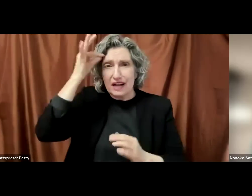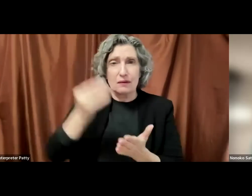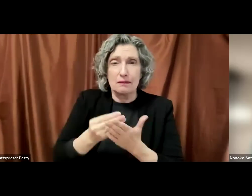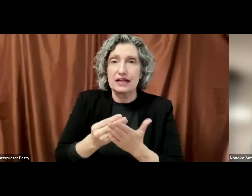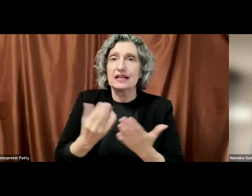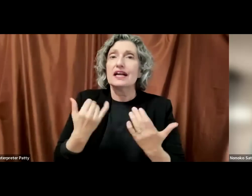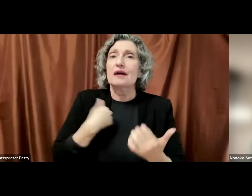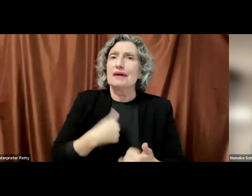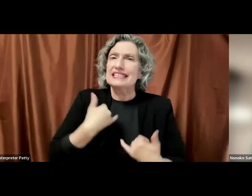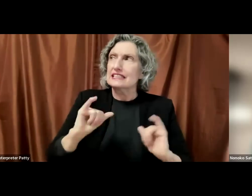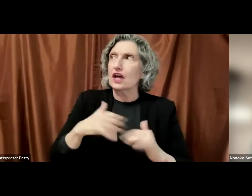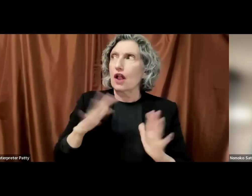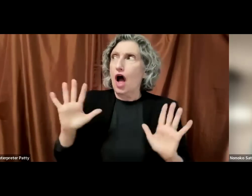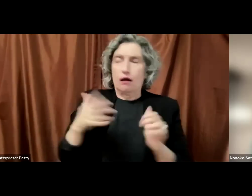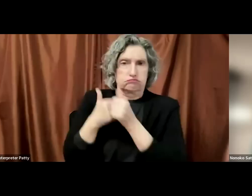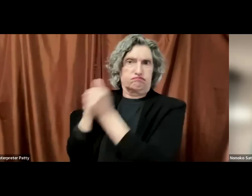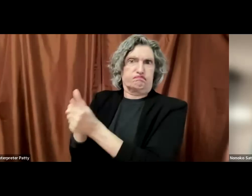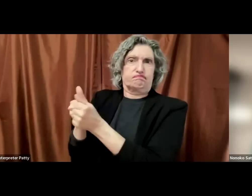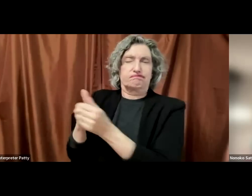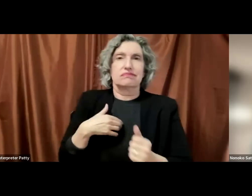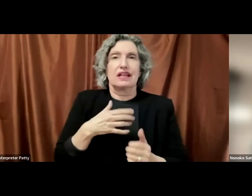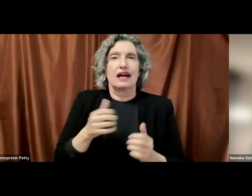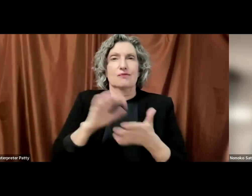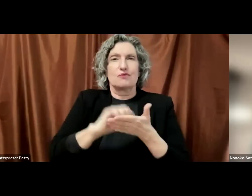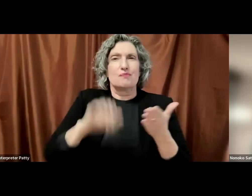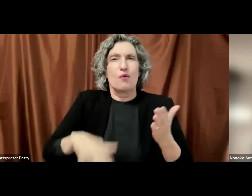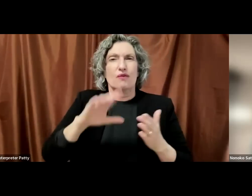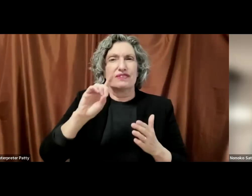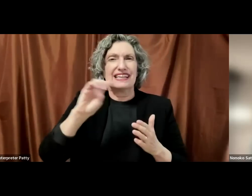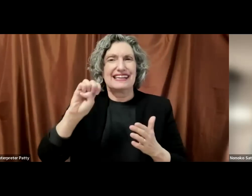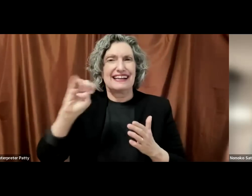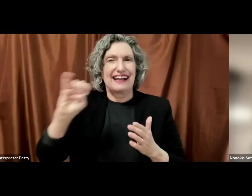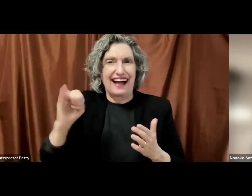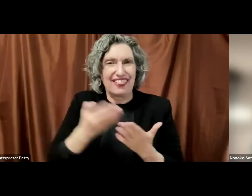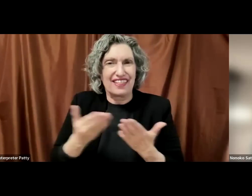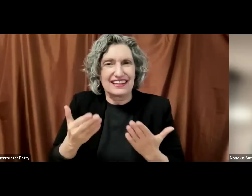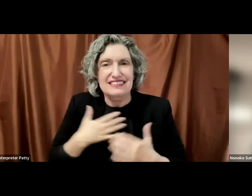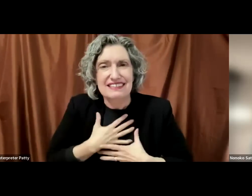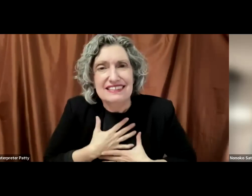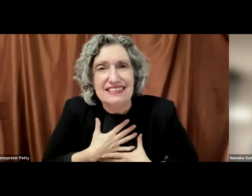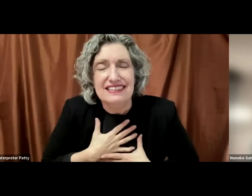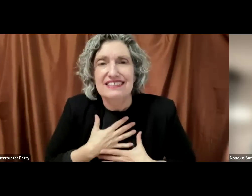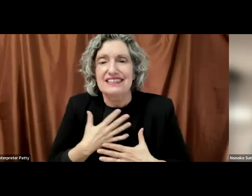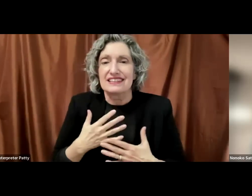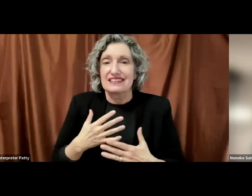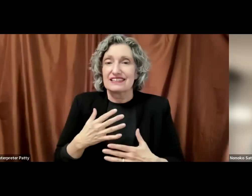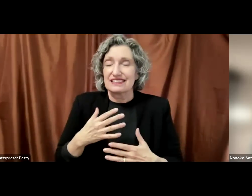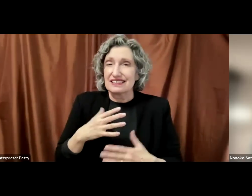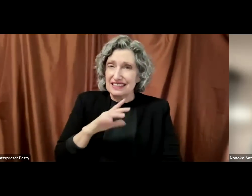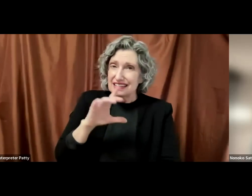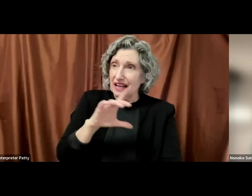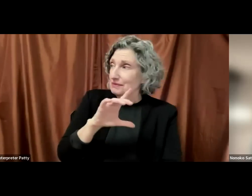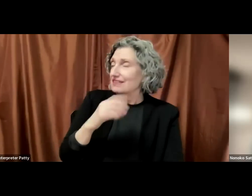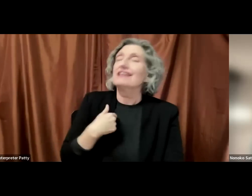in a bit, but I do want to recognize that having an option to take down what was probably a core value a year ago is a position